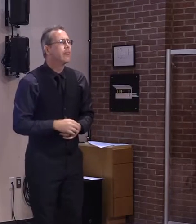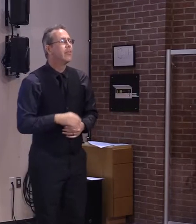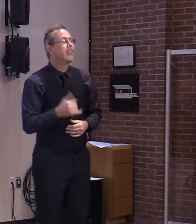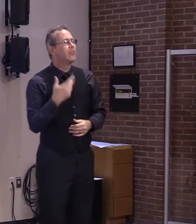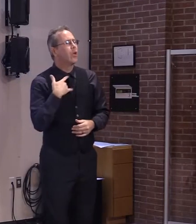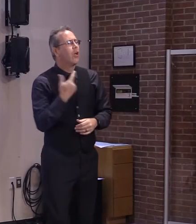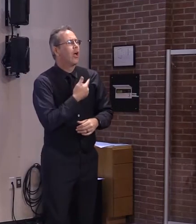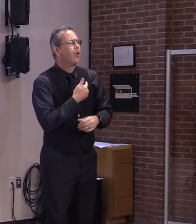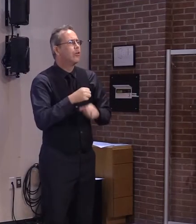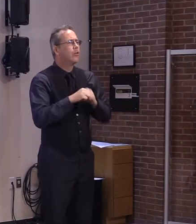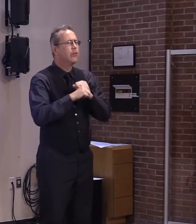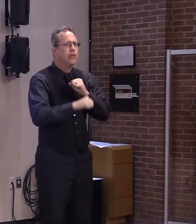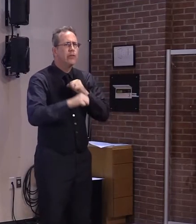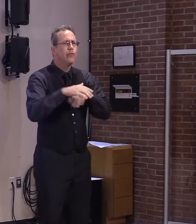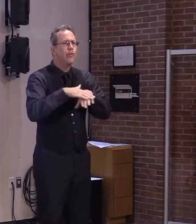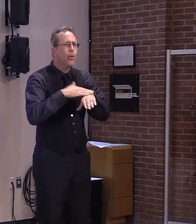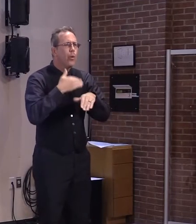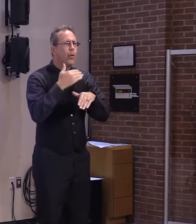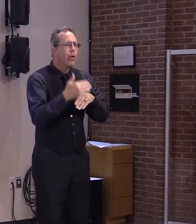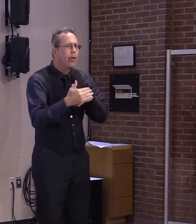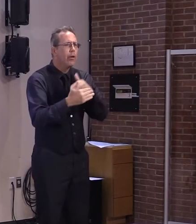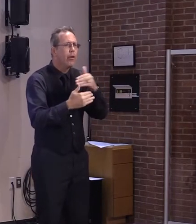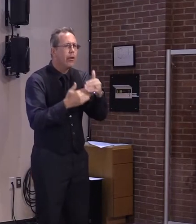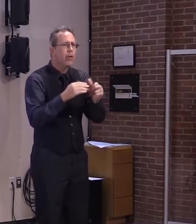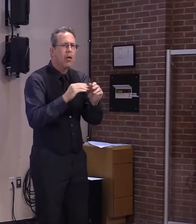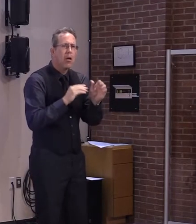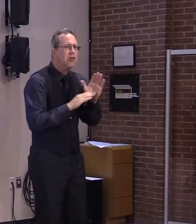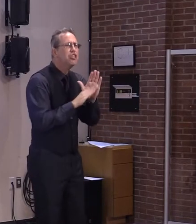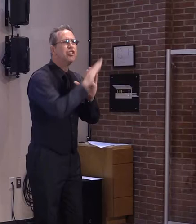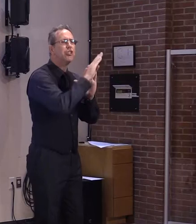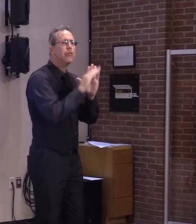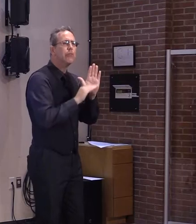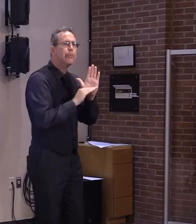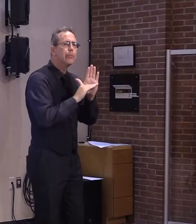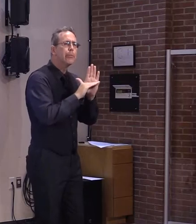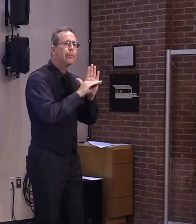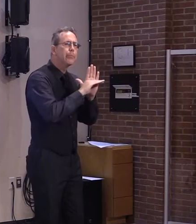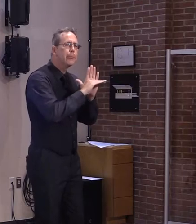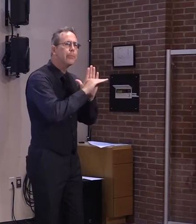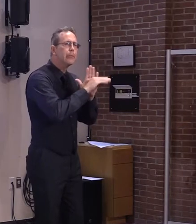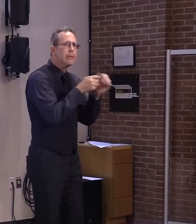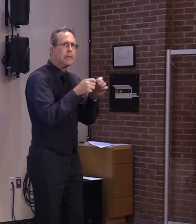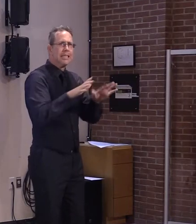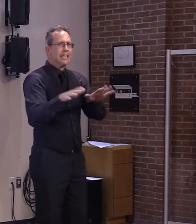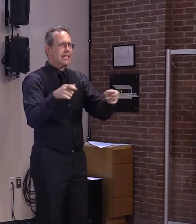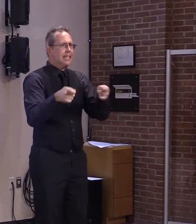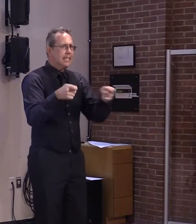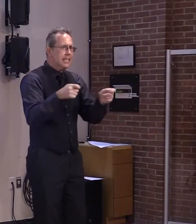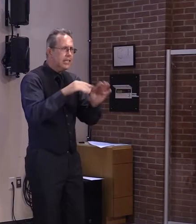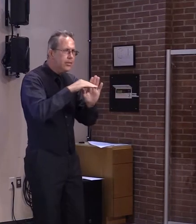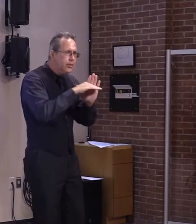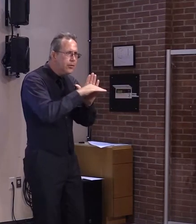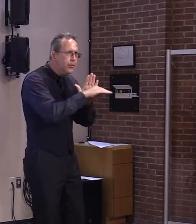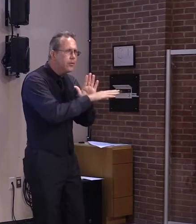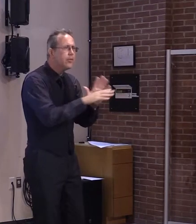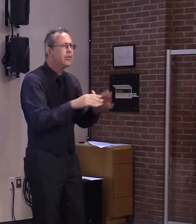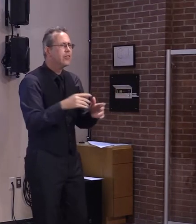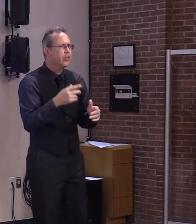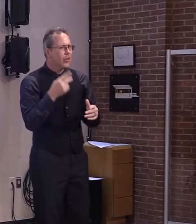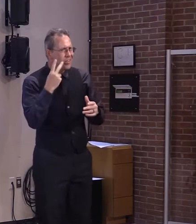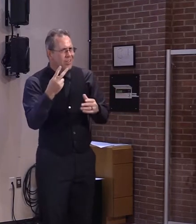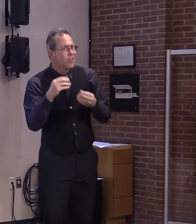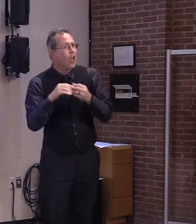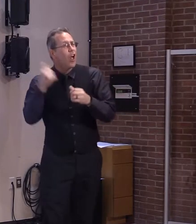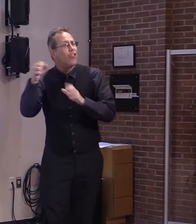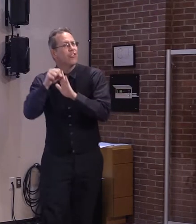are higher than what we're seeing in some of these other states that had a much worse experience than Vermont in terms of the total case count, in terms